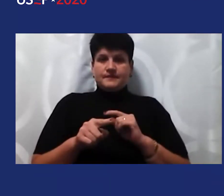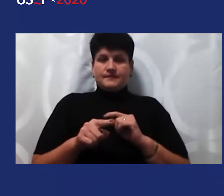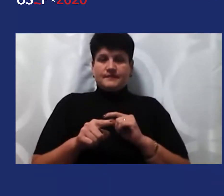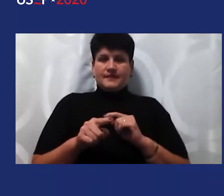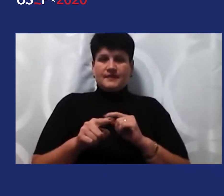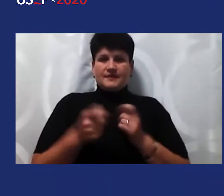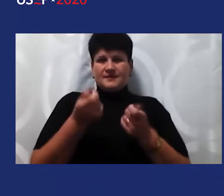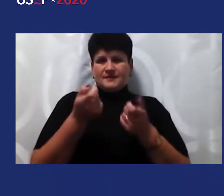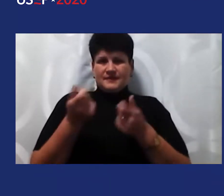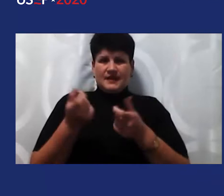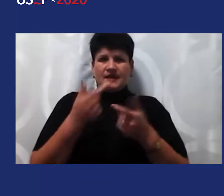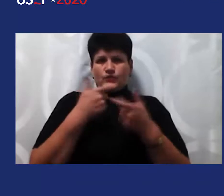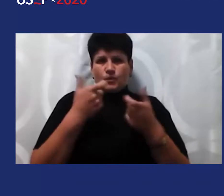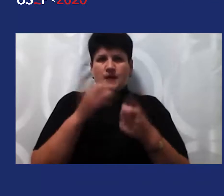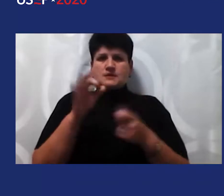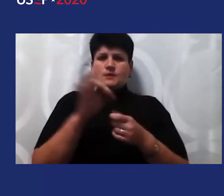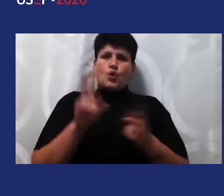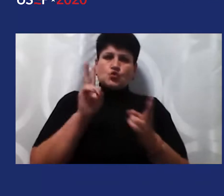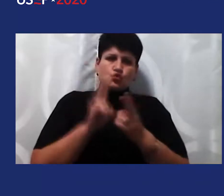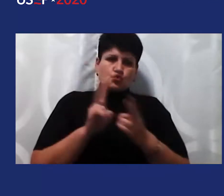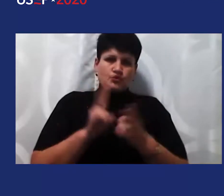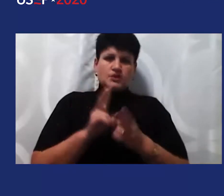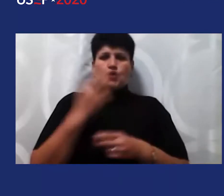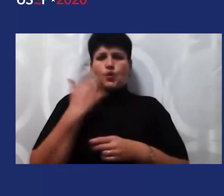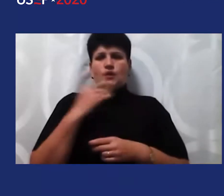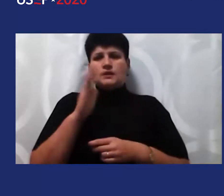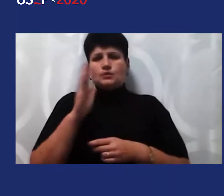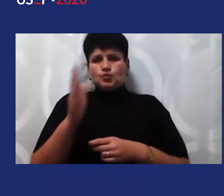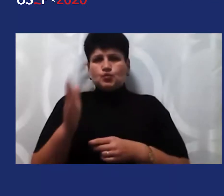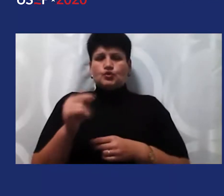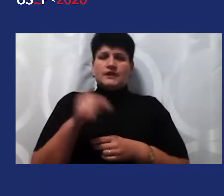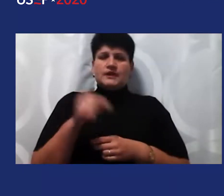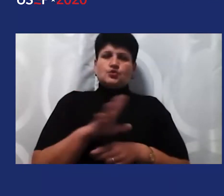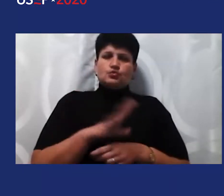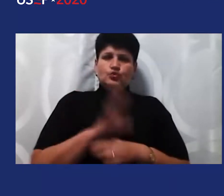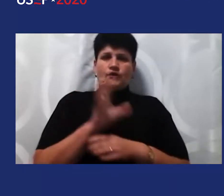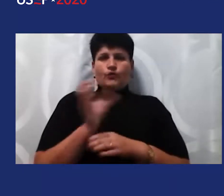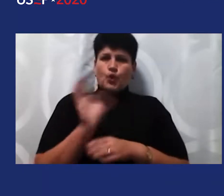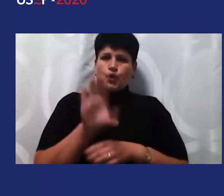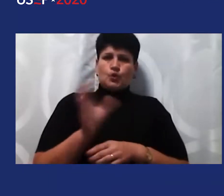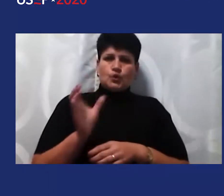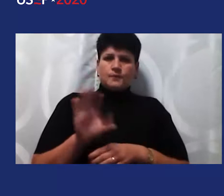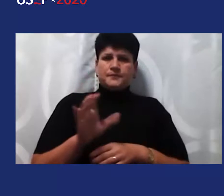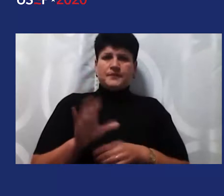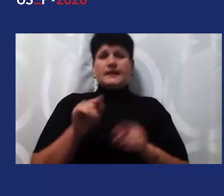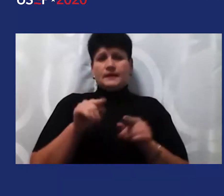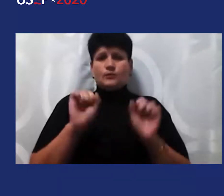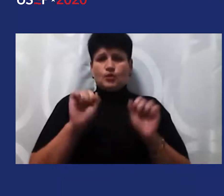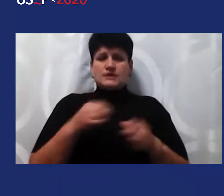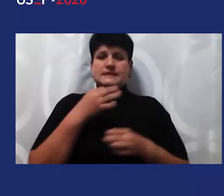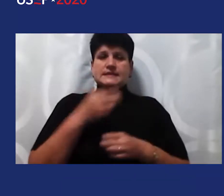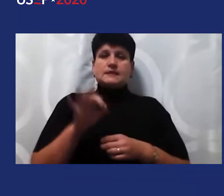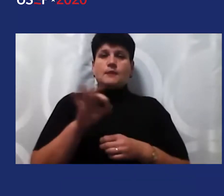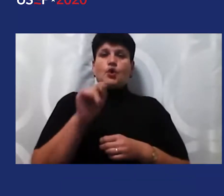population centers would rather organize their Facebook pages in a random